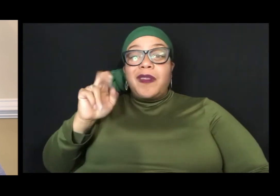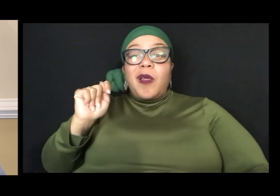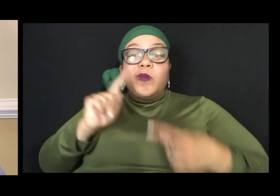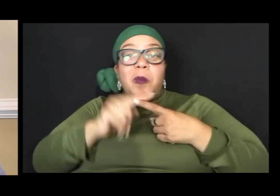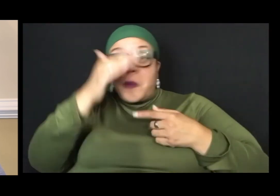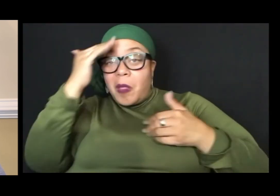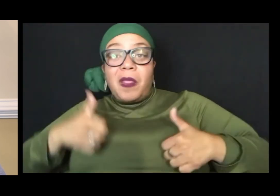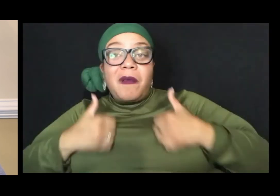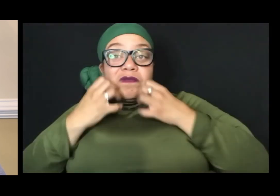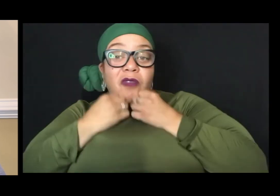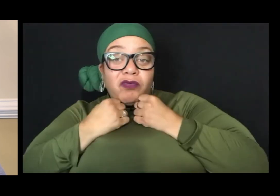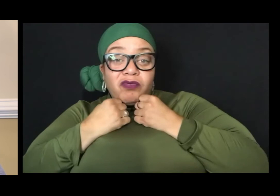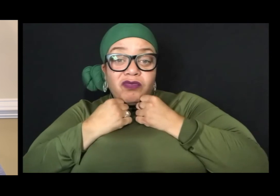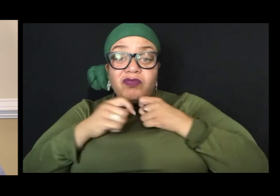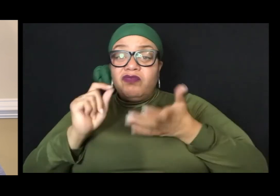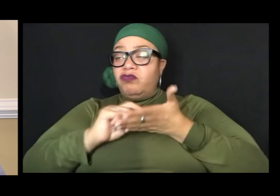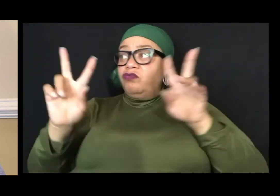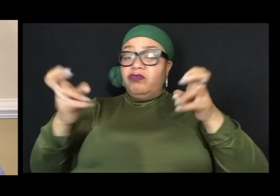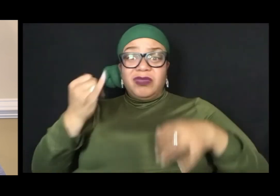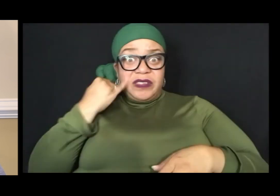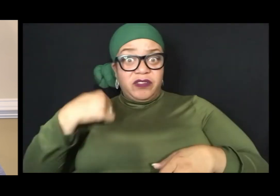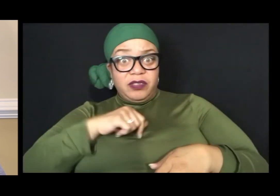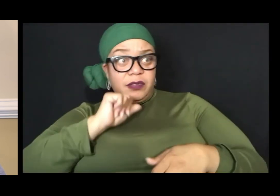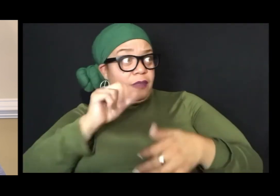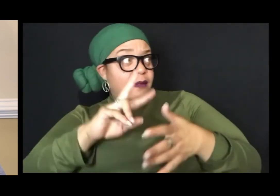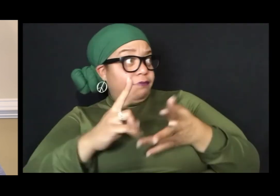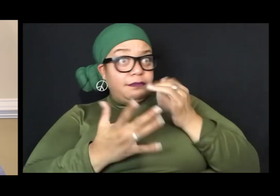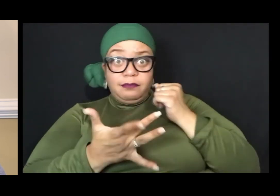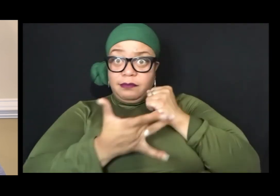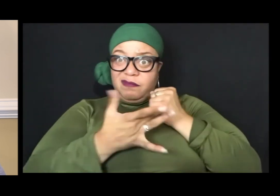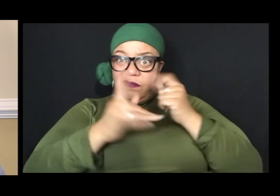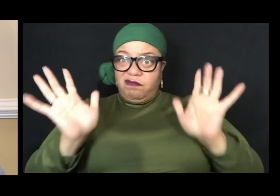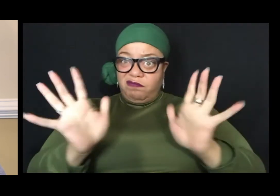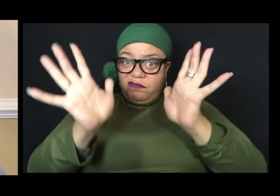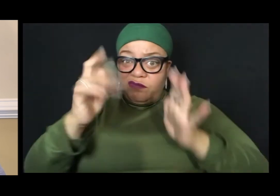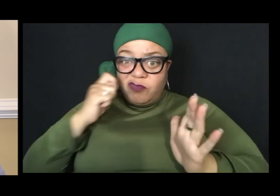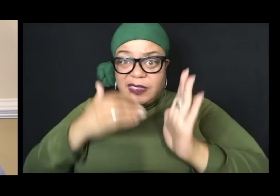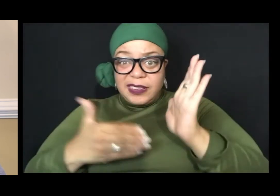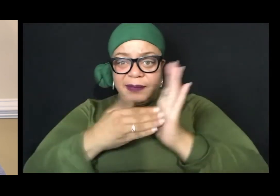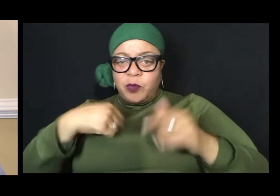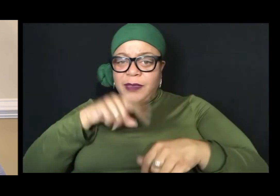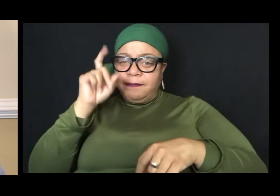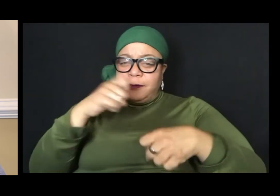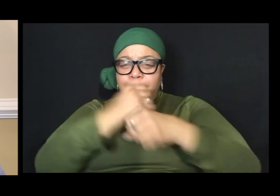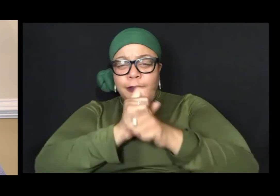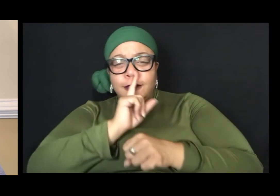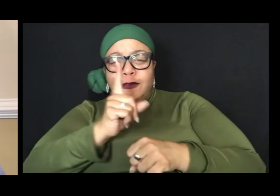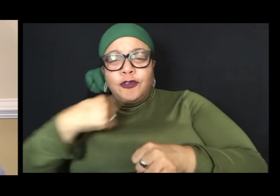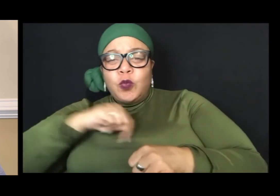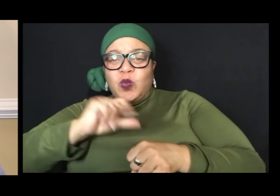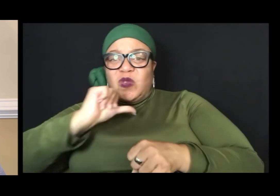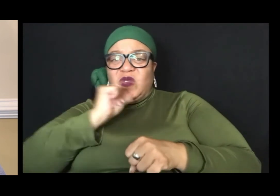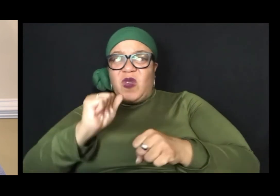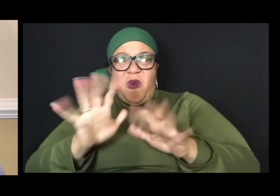our technology to be used to perpetuate racism, then we must make sure that we don't conflate